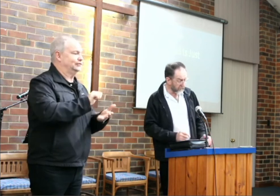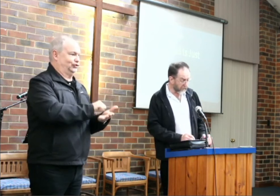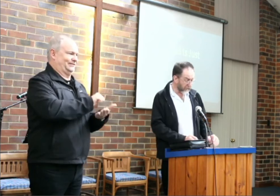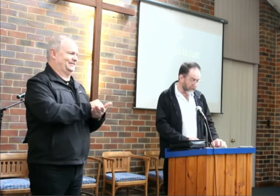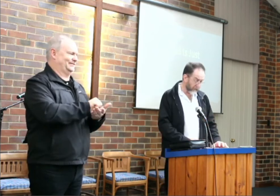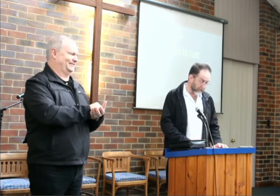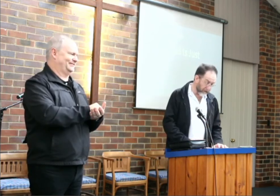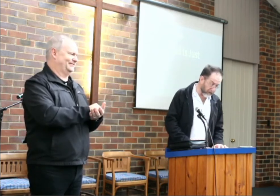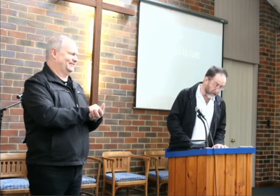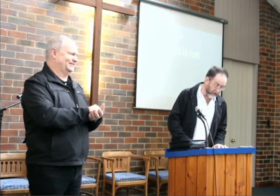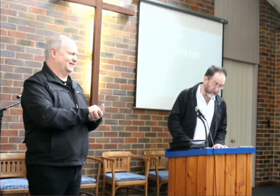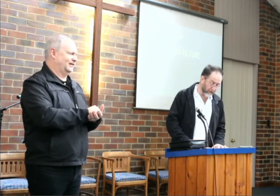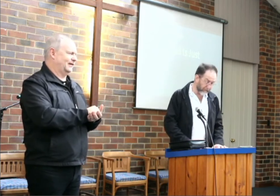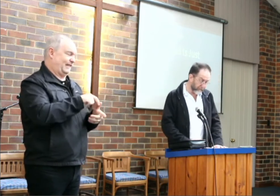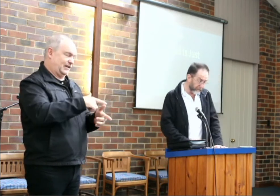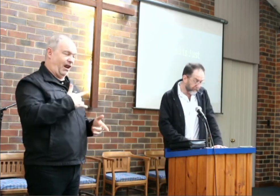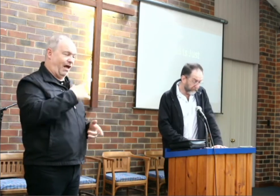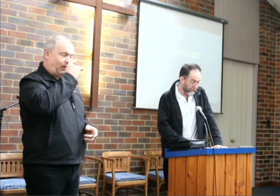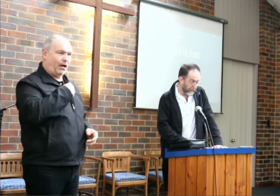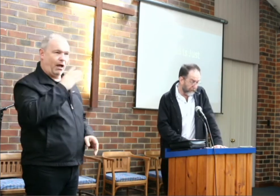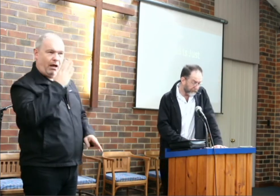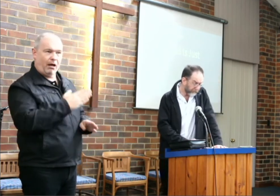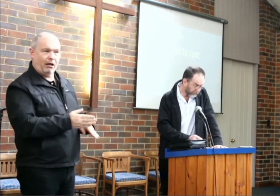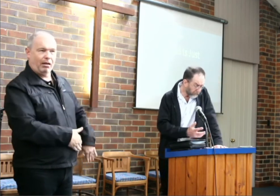Don't think you can get away with anything in this life.